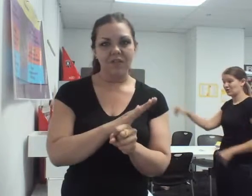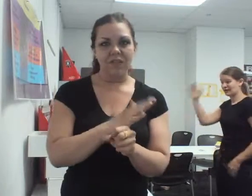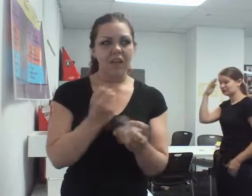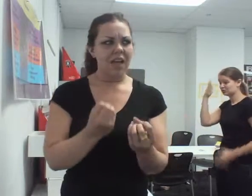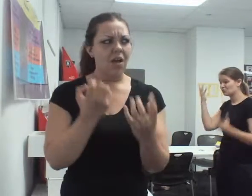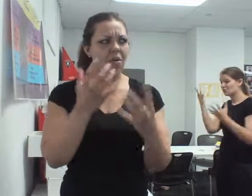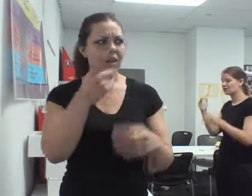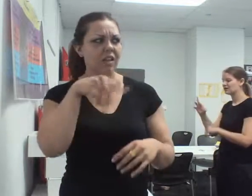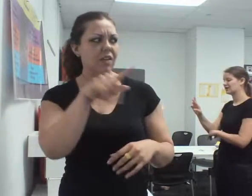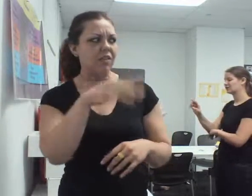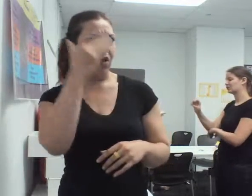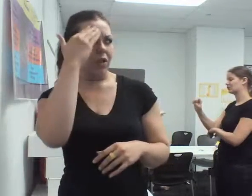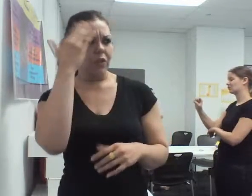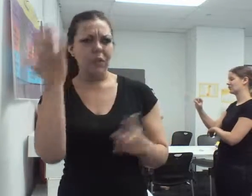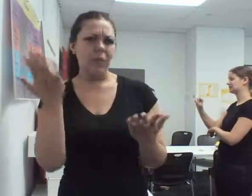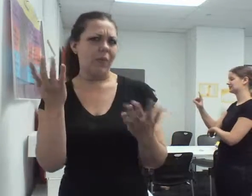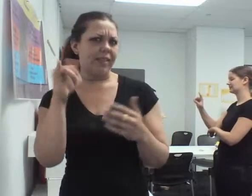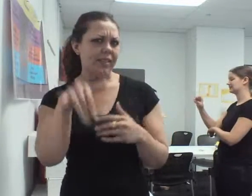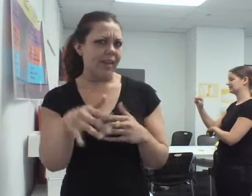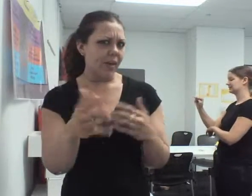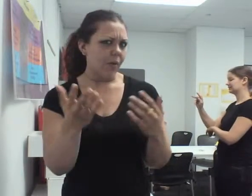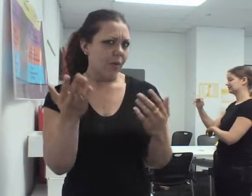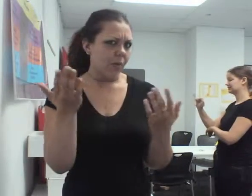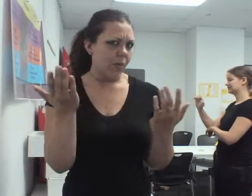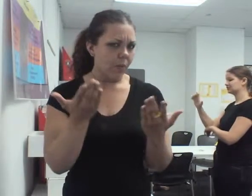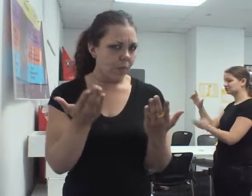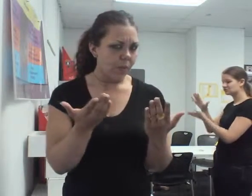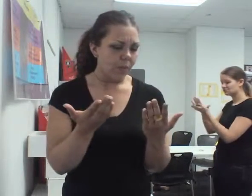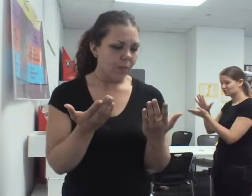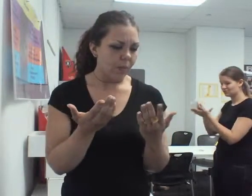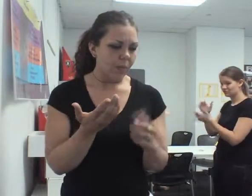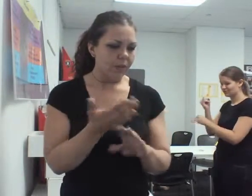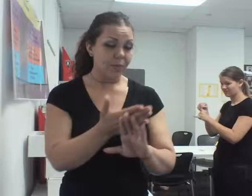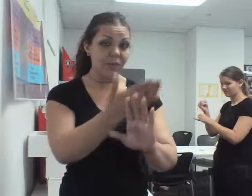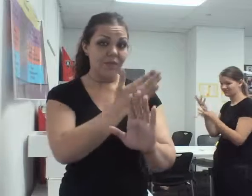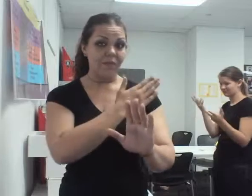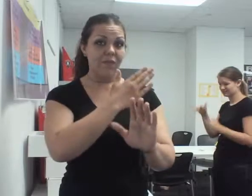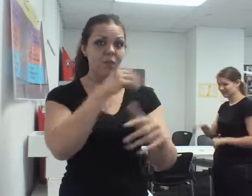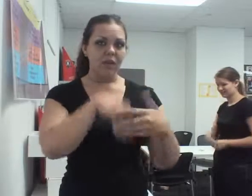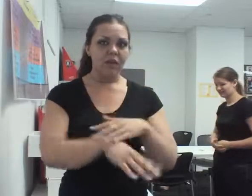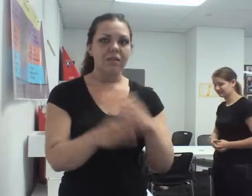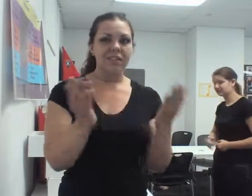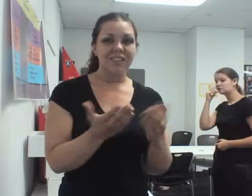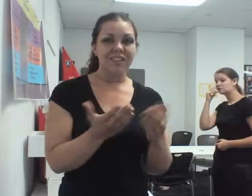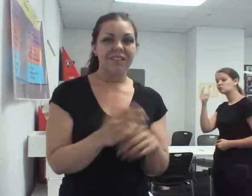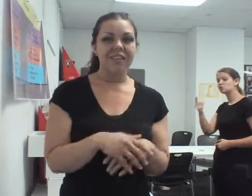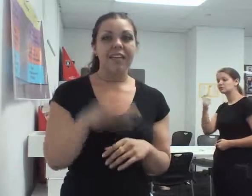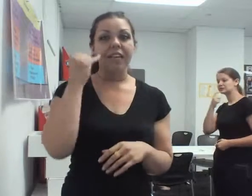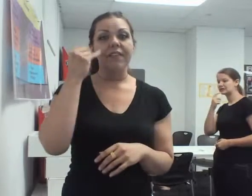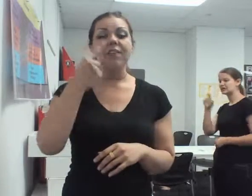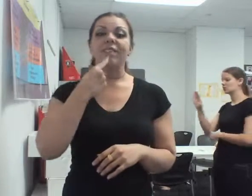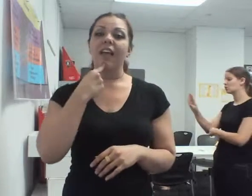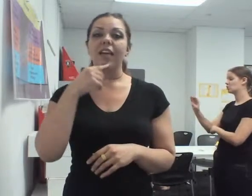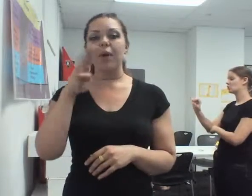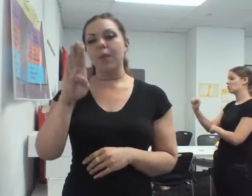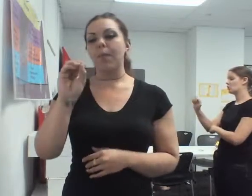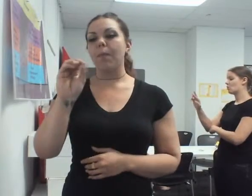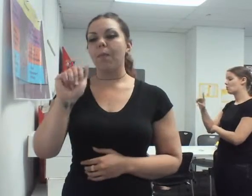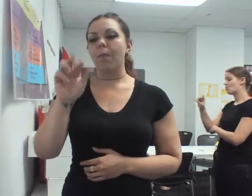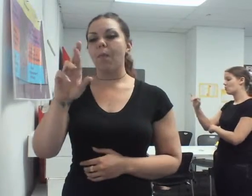got into this program? If you were to say boarding school, now we as hearing people might know. So